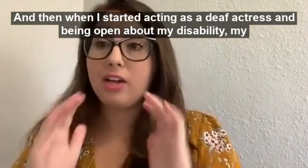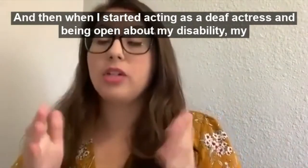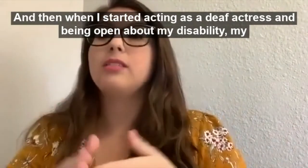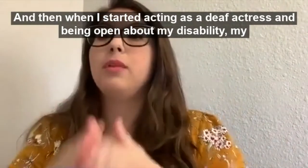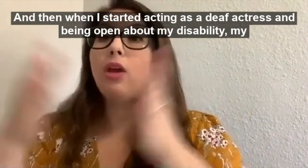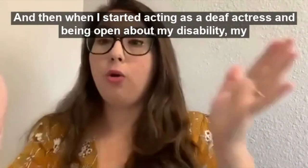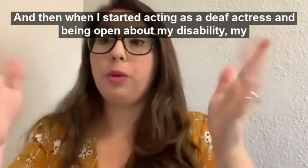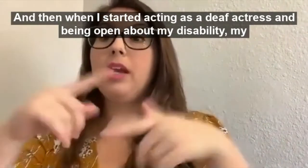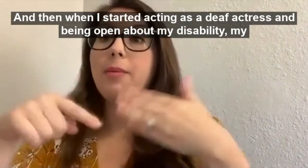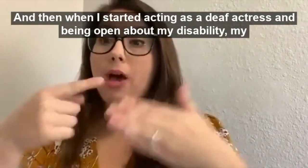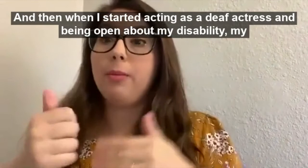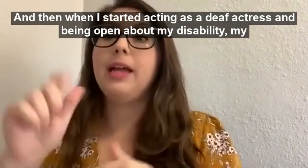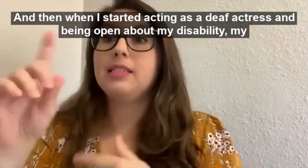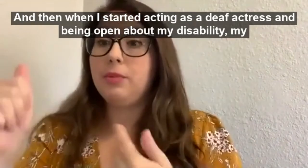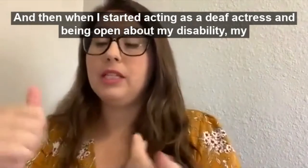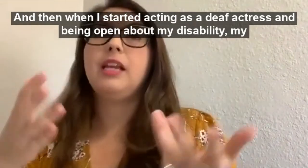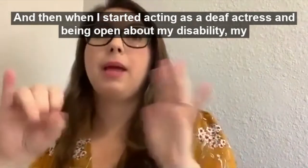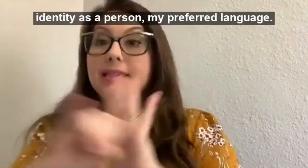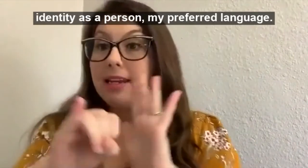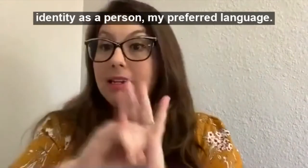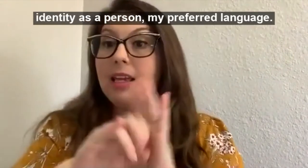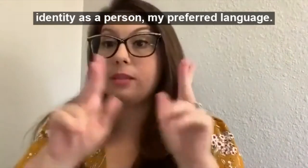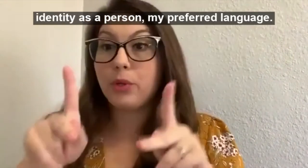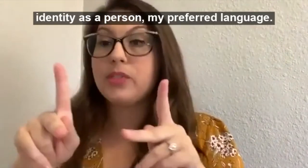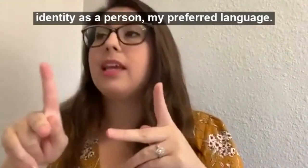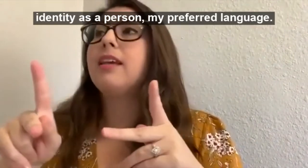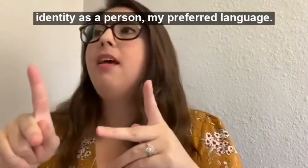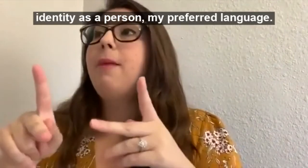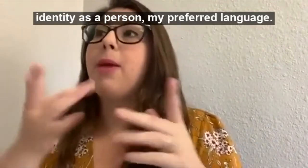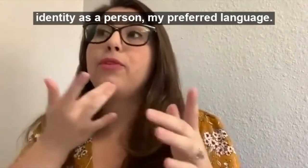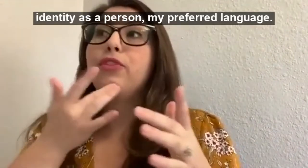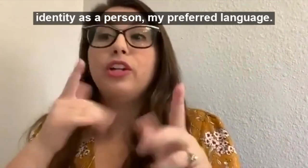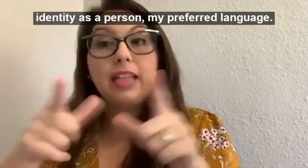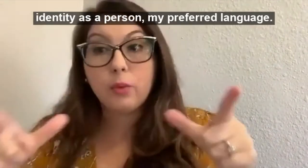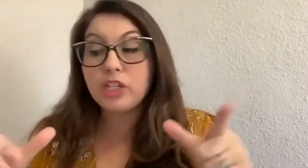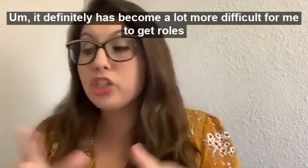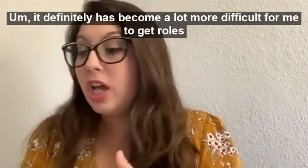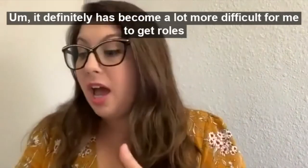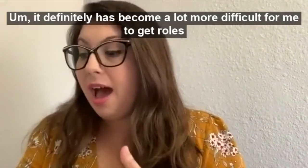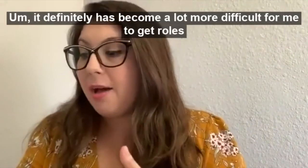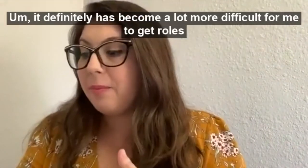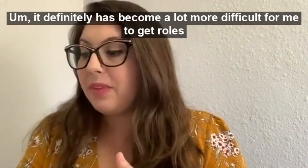actress and being open about my disability, my identity as a person, my preferred language,